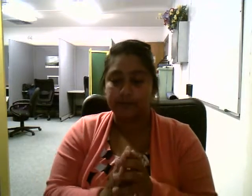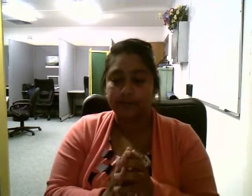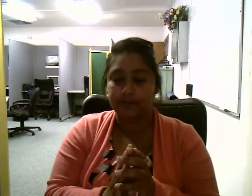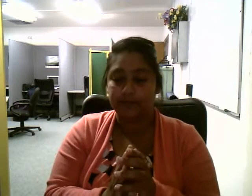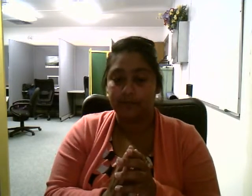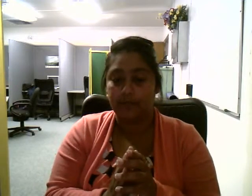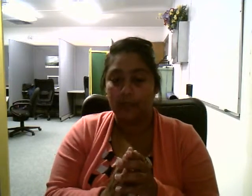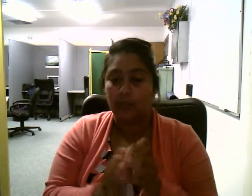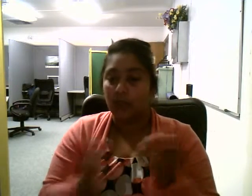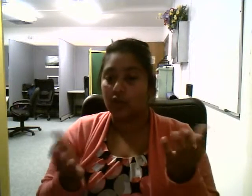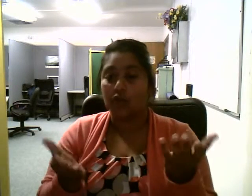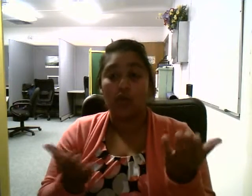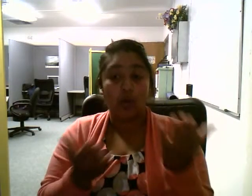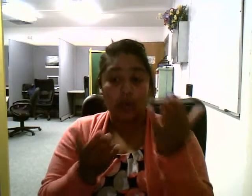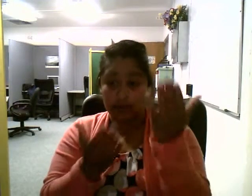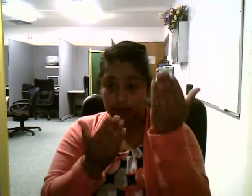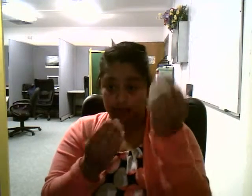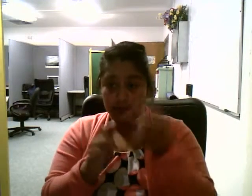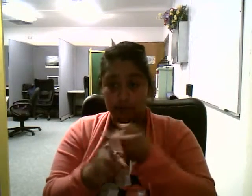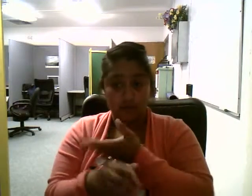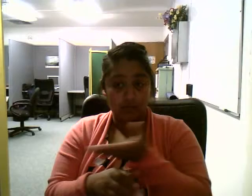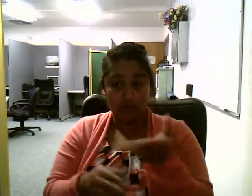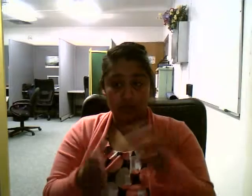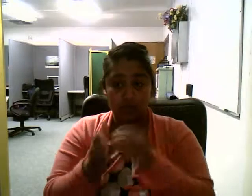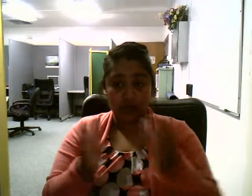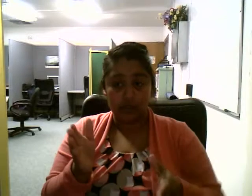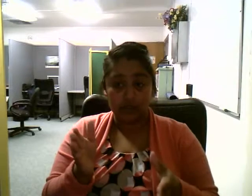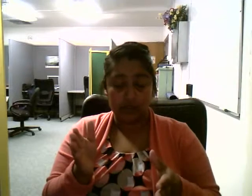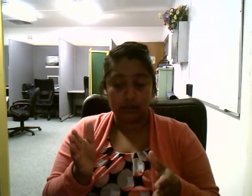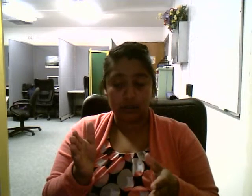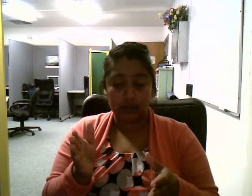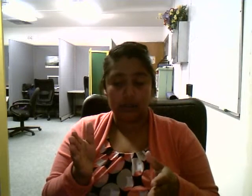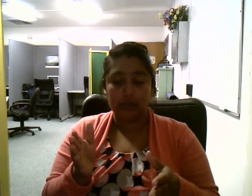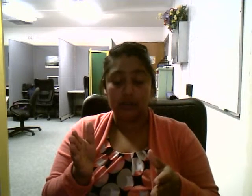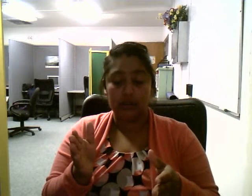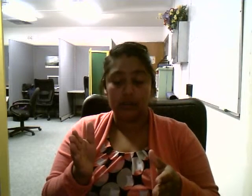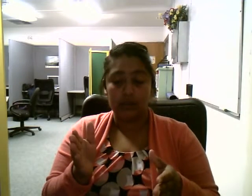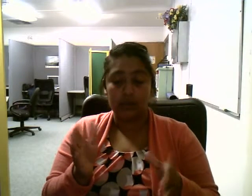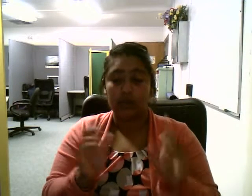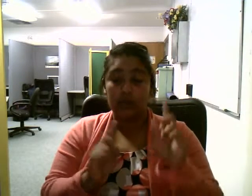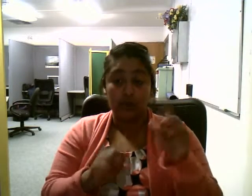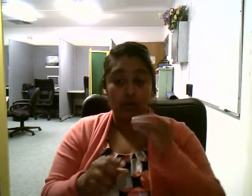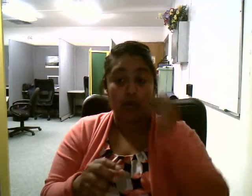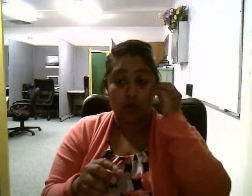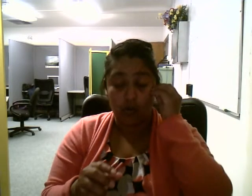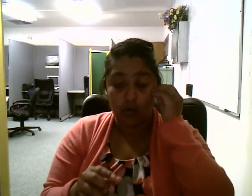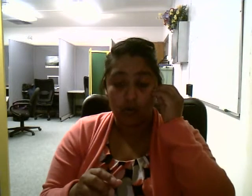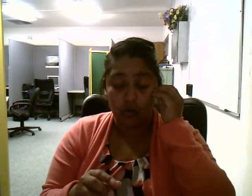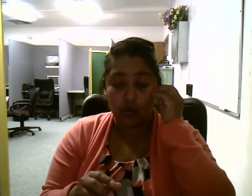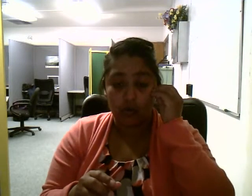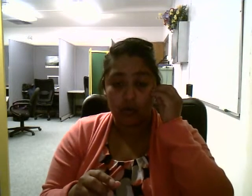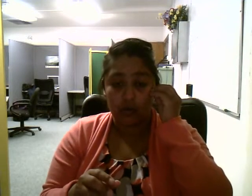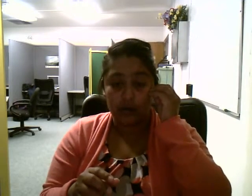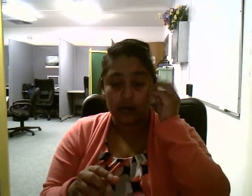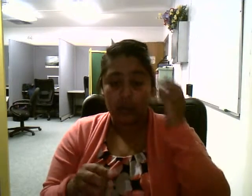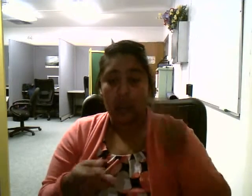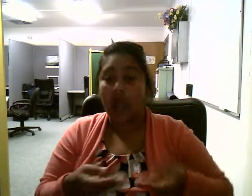So what's going to be expected of you guys as students? What you're going to do is you're going to go home. I'll give you some content and tell